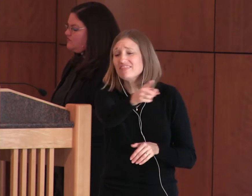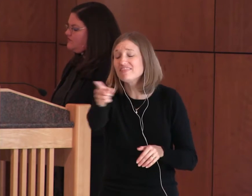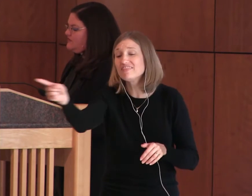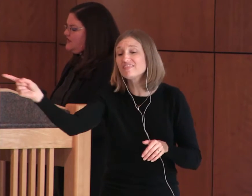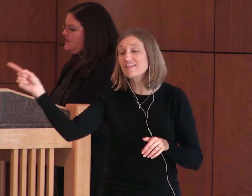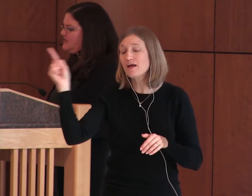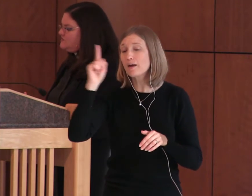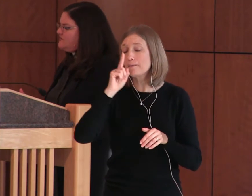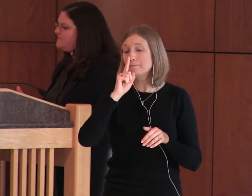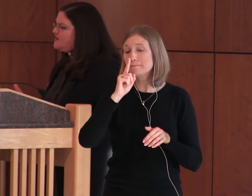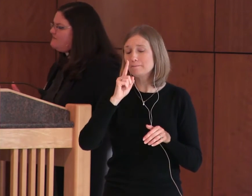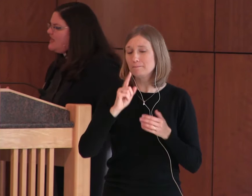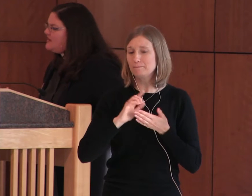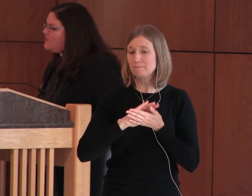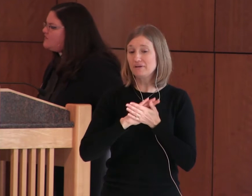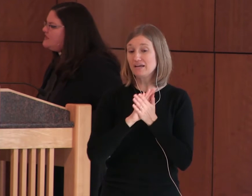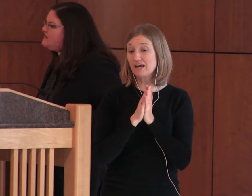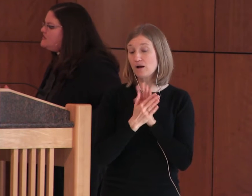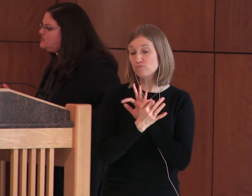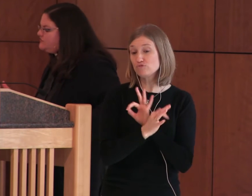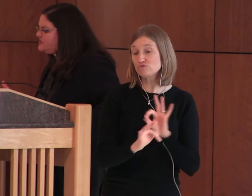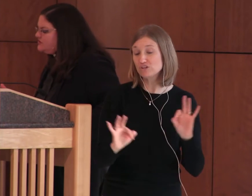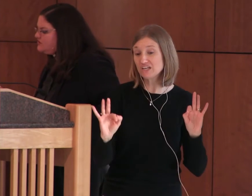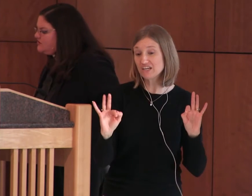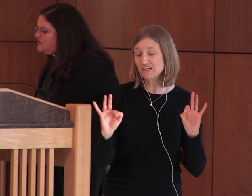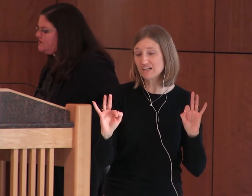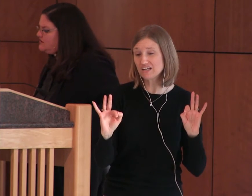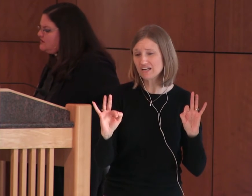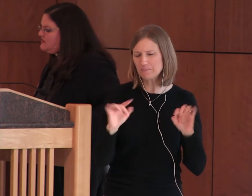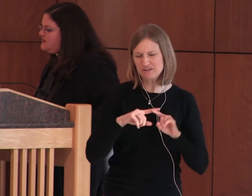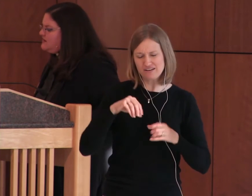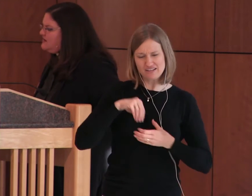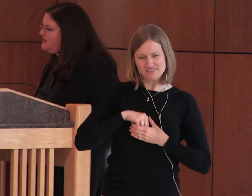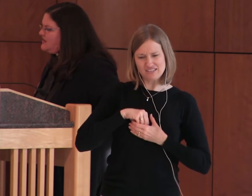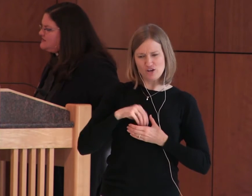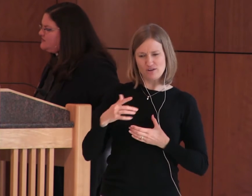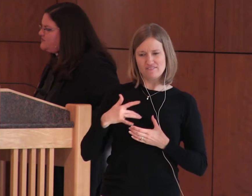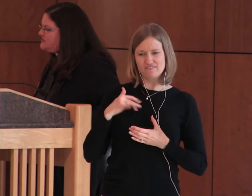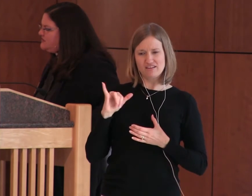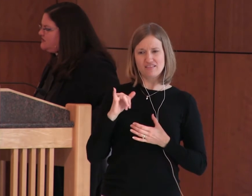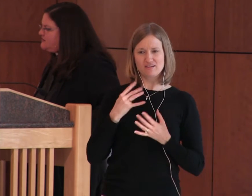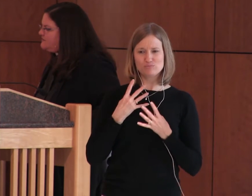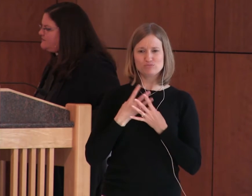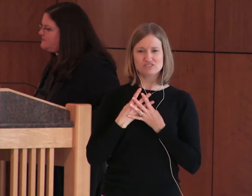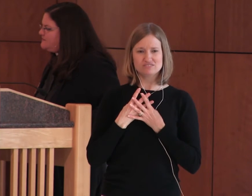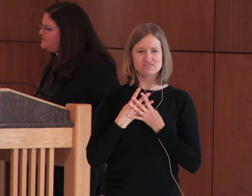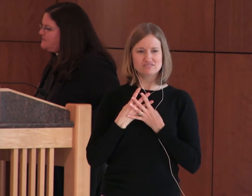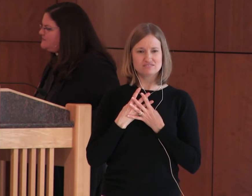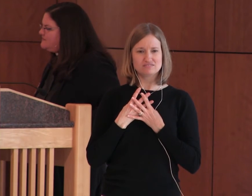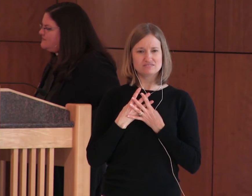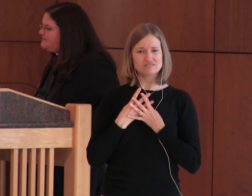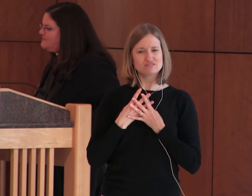you into a free man only to return as their prisoner."